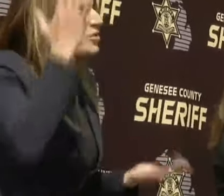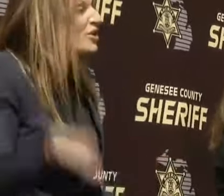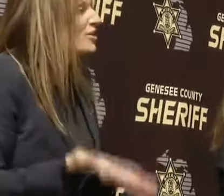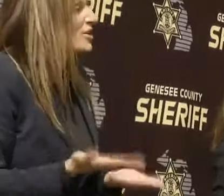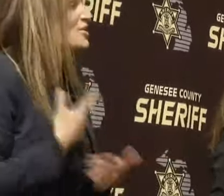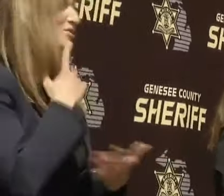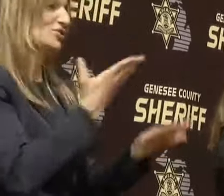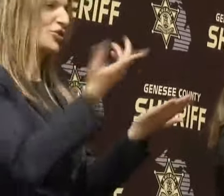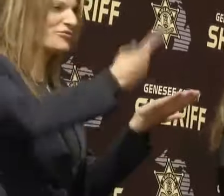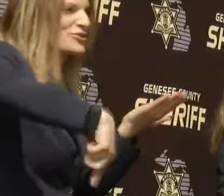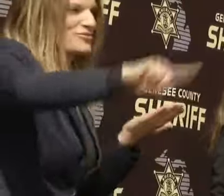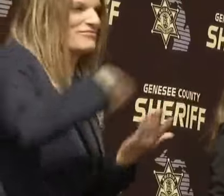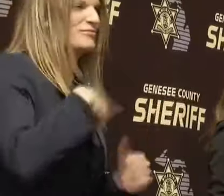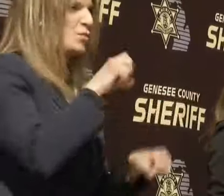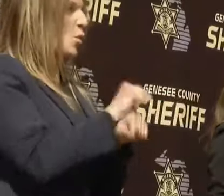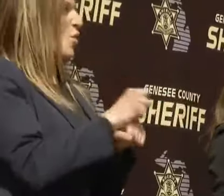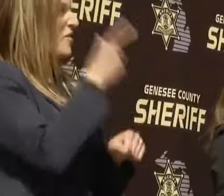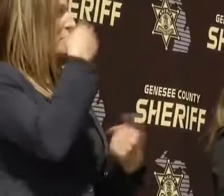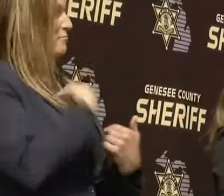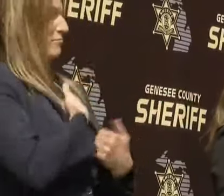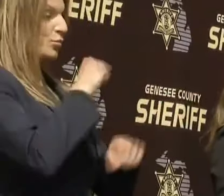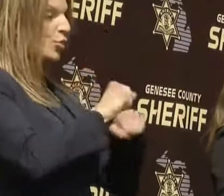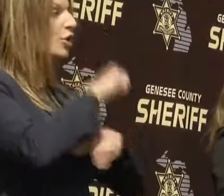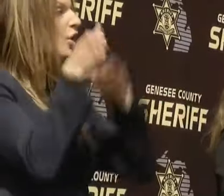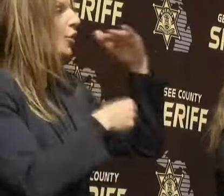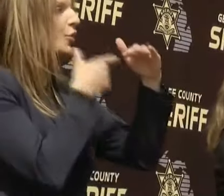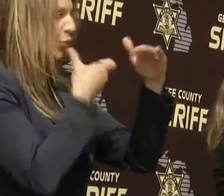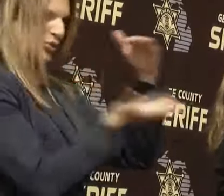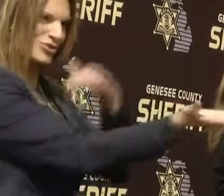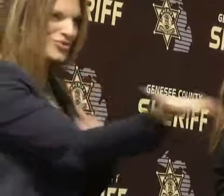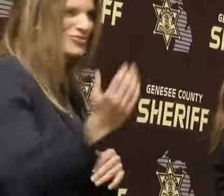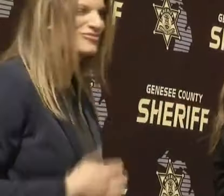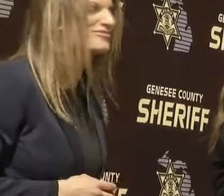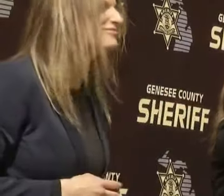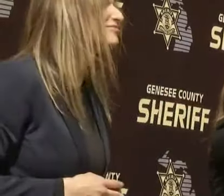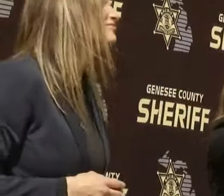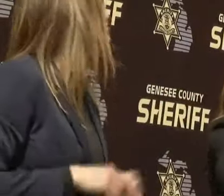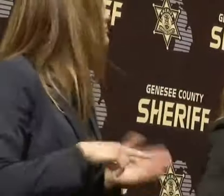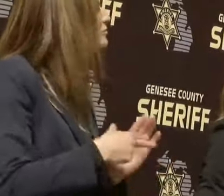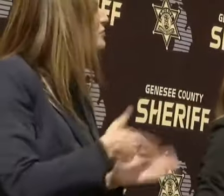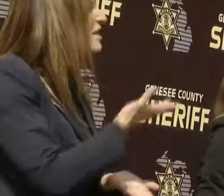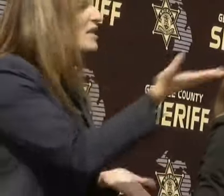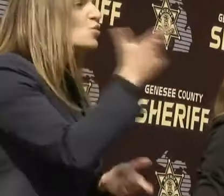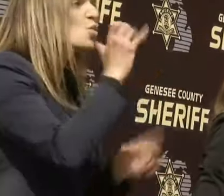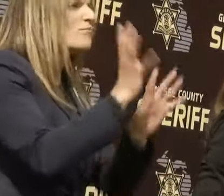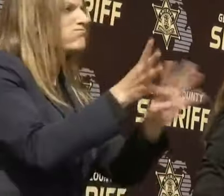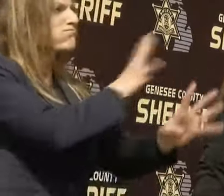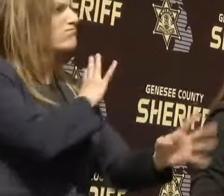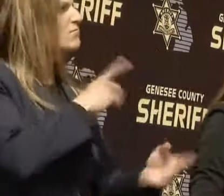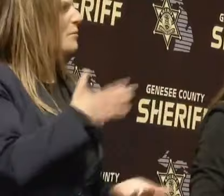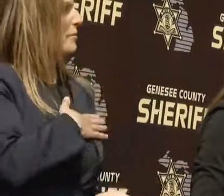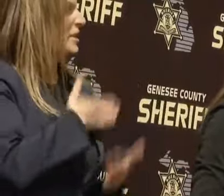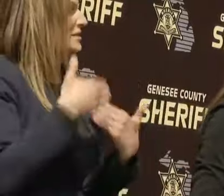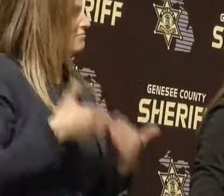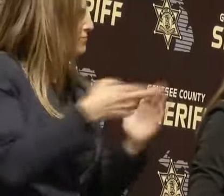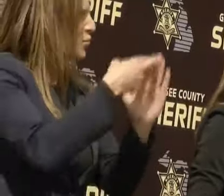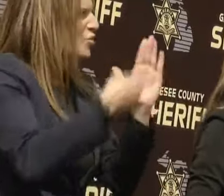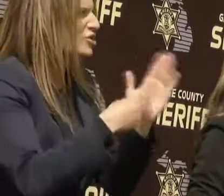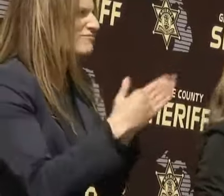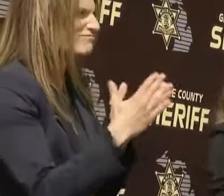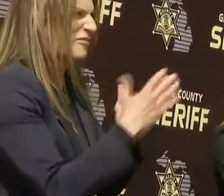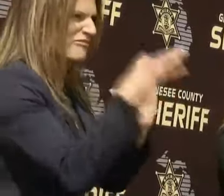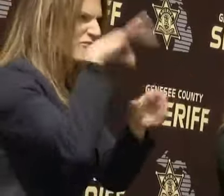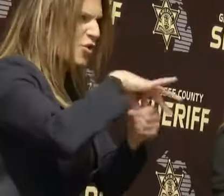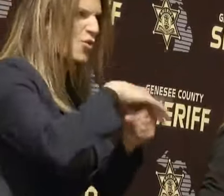We work for you. That's why you're here today. And I'm here also saying I don't want anyone in that line who's not registered to vote and is an